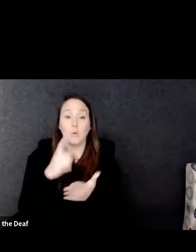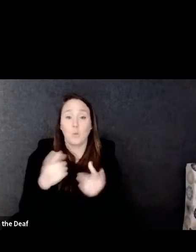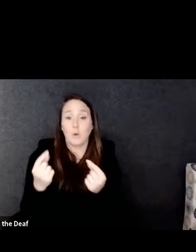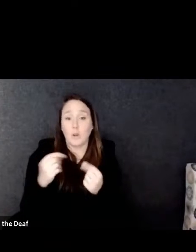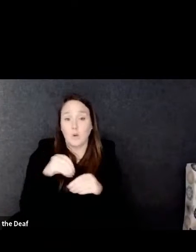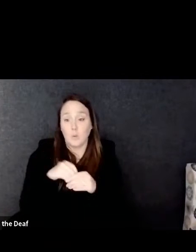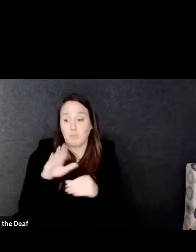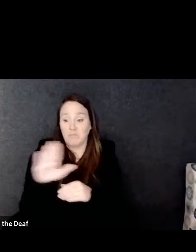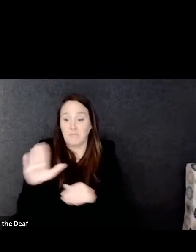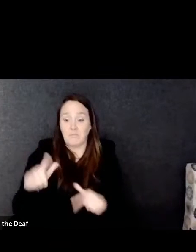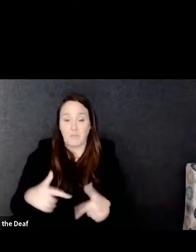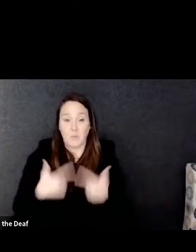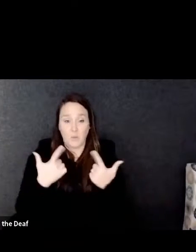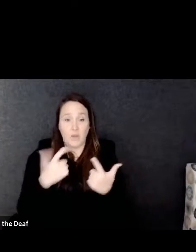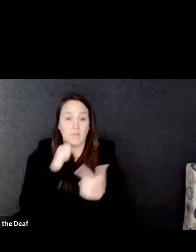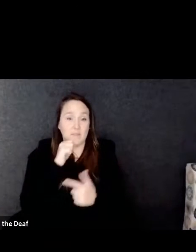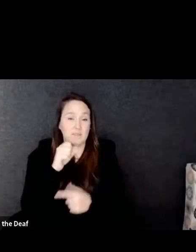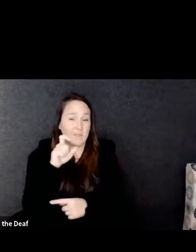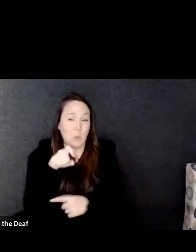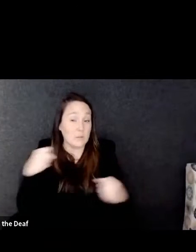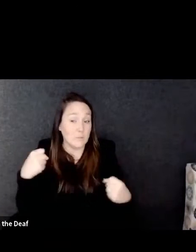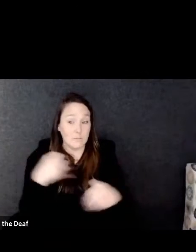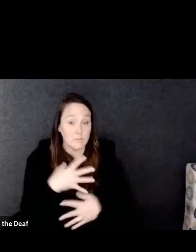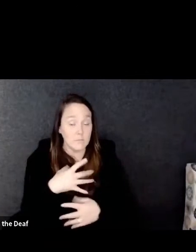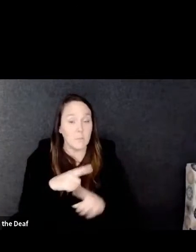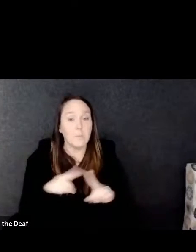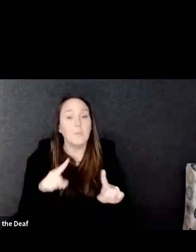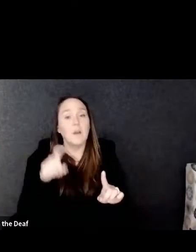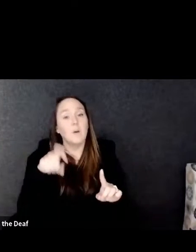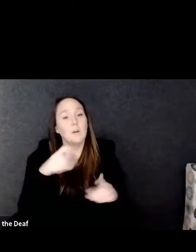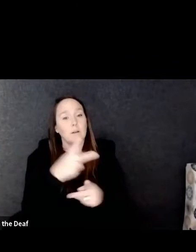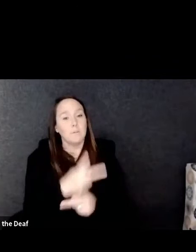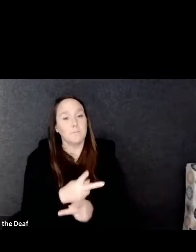think there's a need for alarm, but I do think we all need to be very